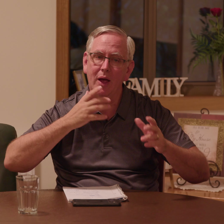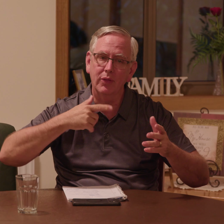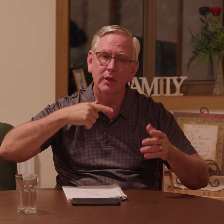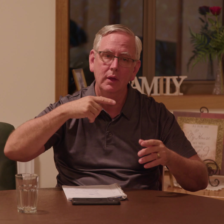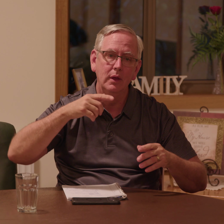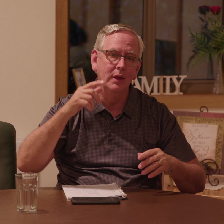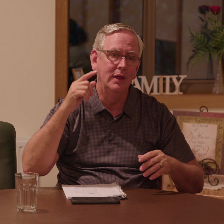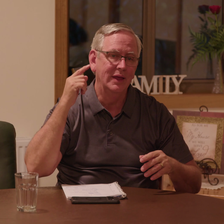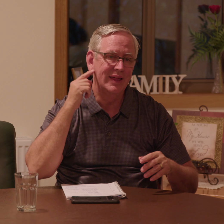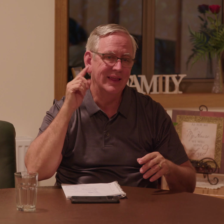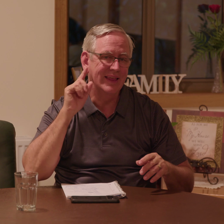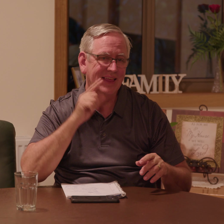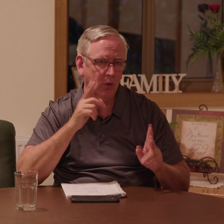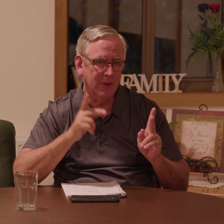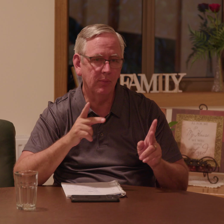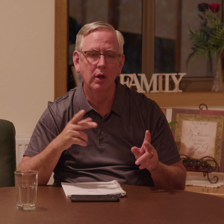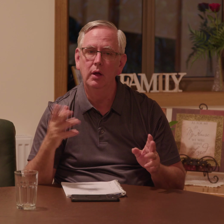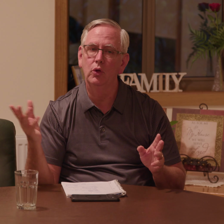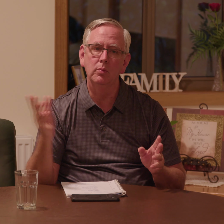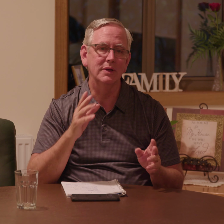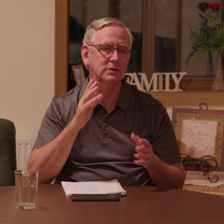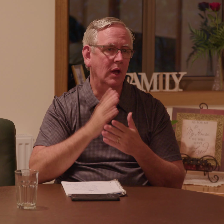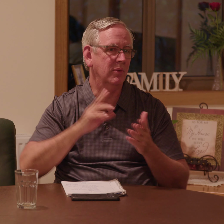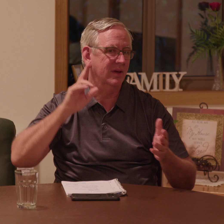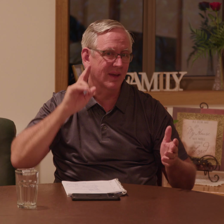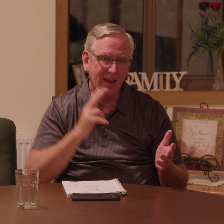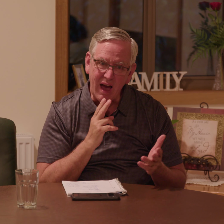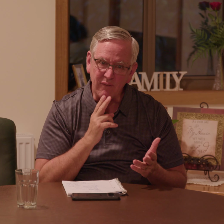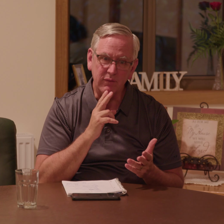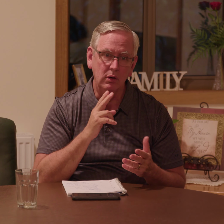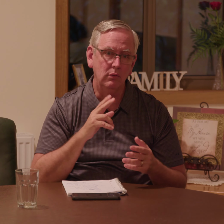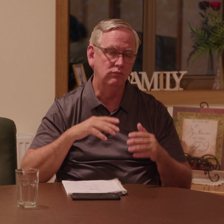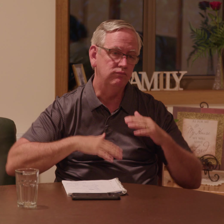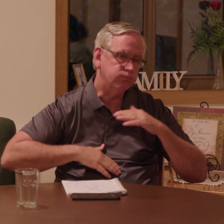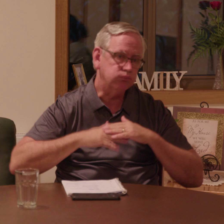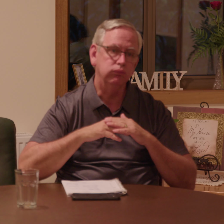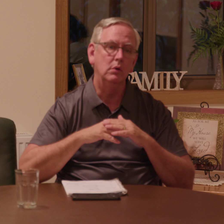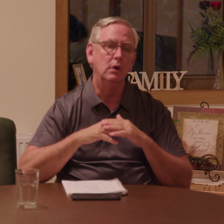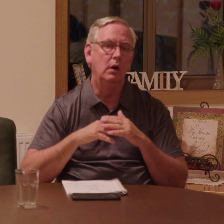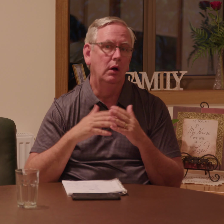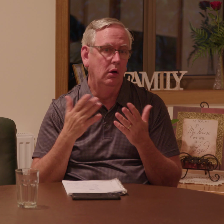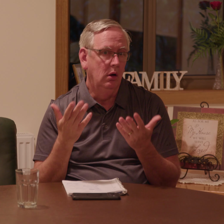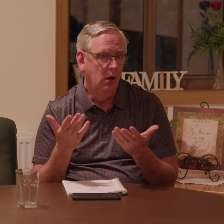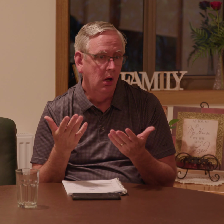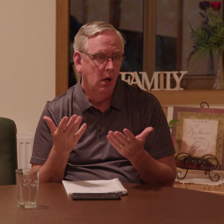they're probably going to communicate a whole lot better with hearing people. There are some that are profoundly